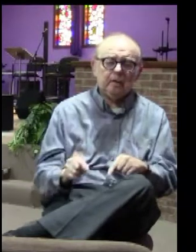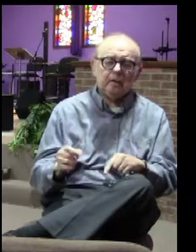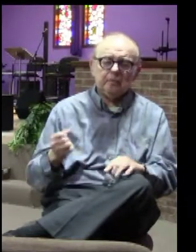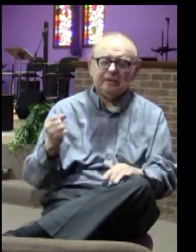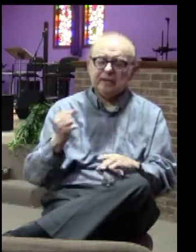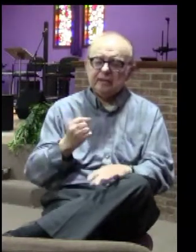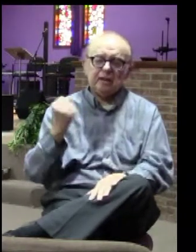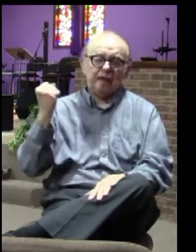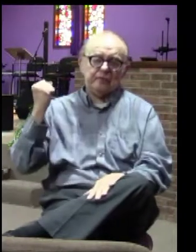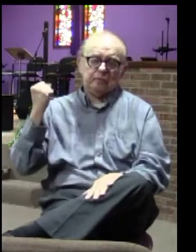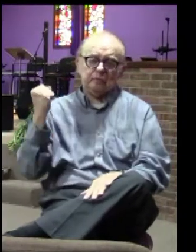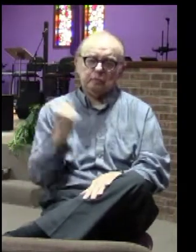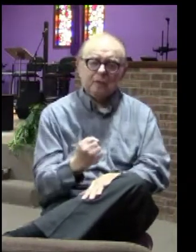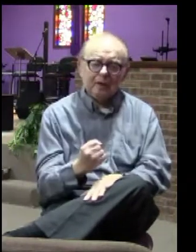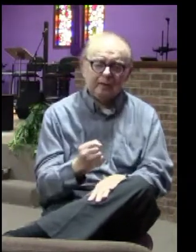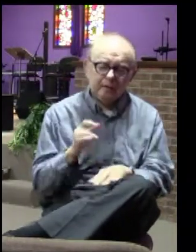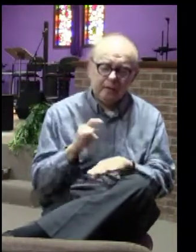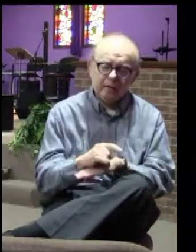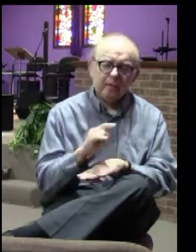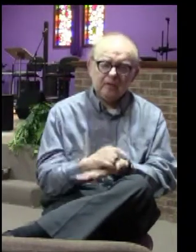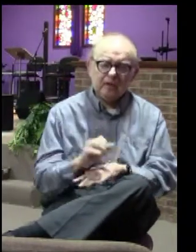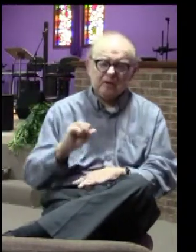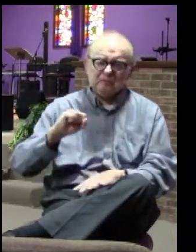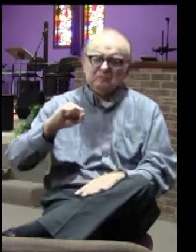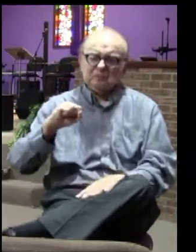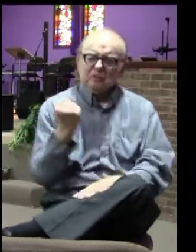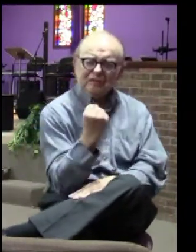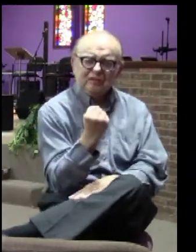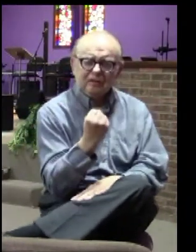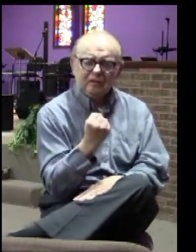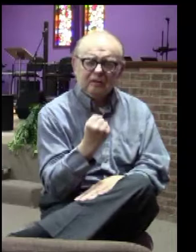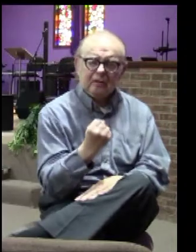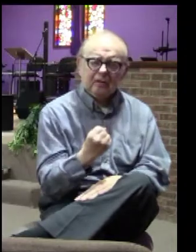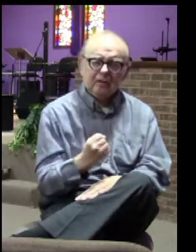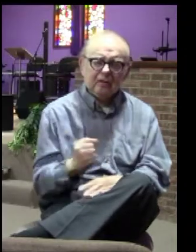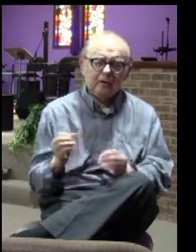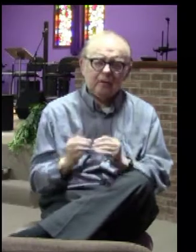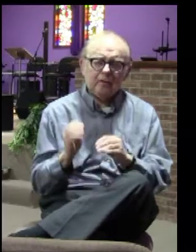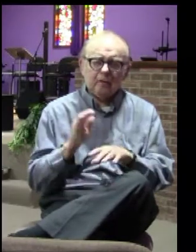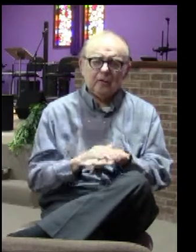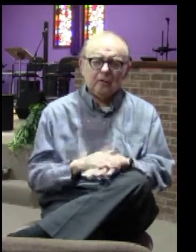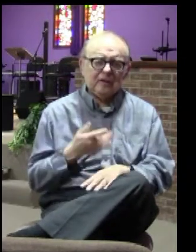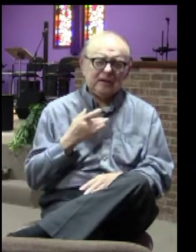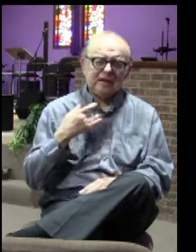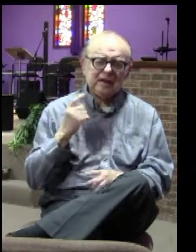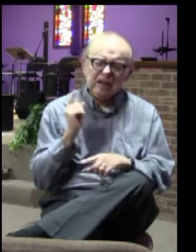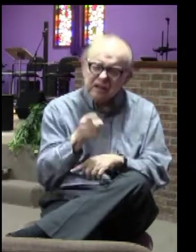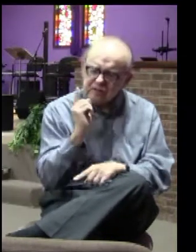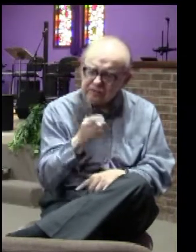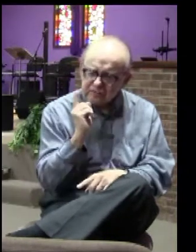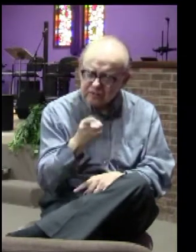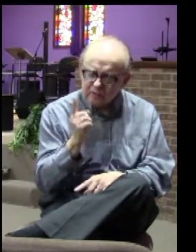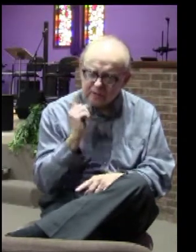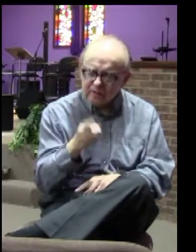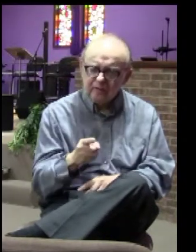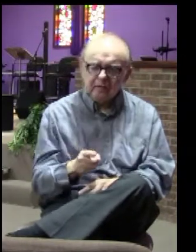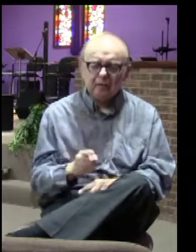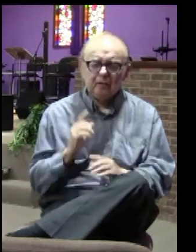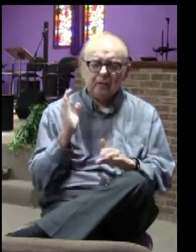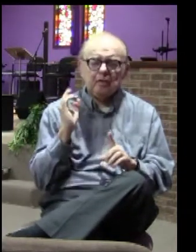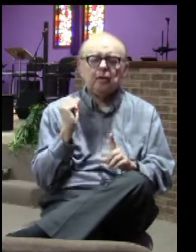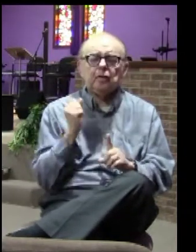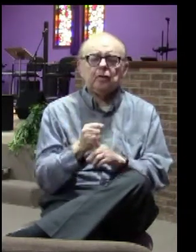knife. Betrayal twists. It's more than an insult. An insult